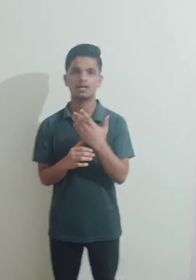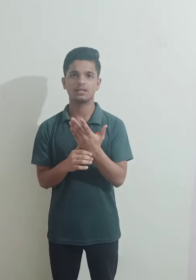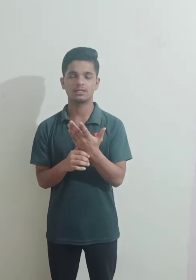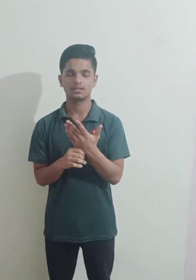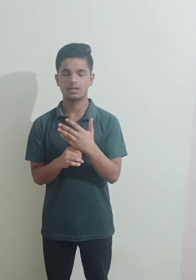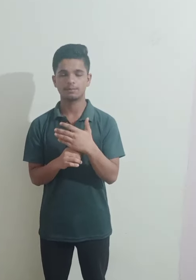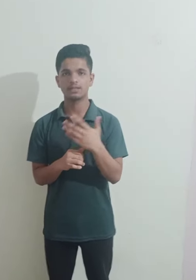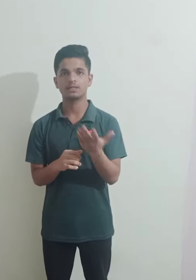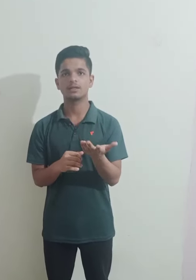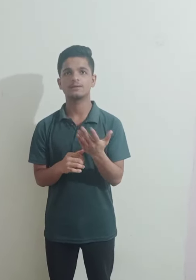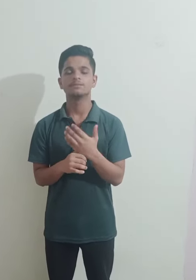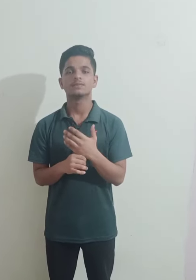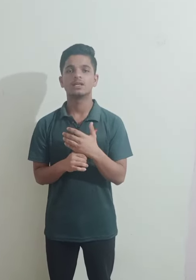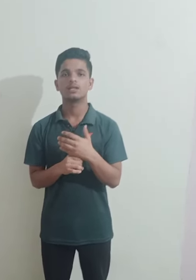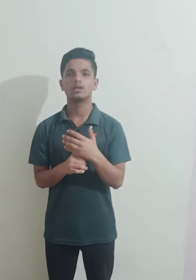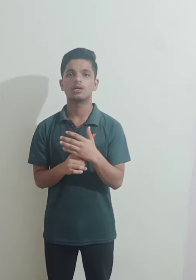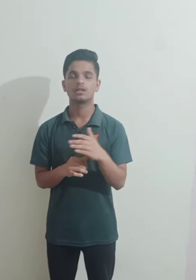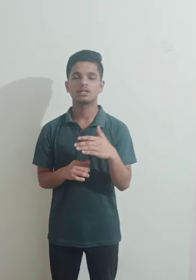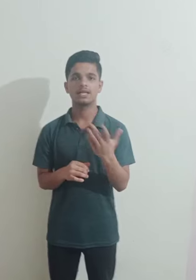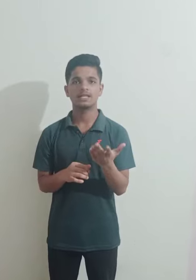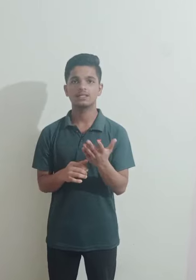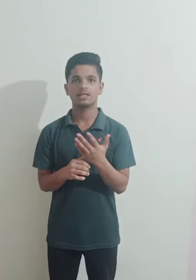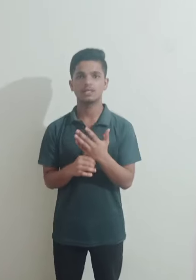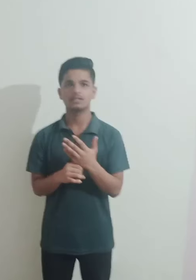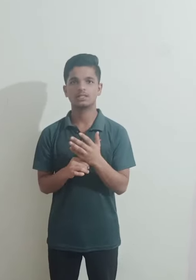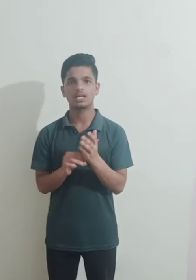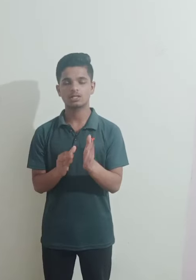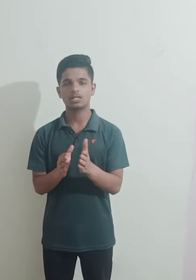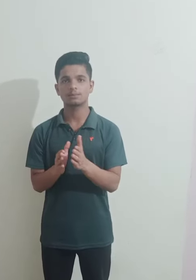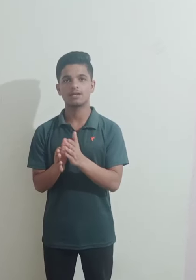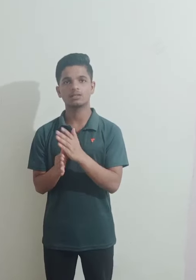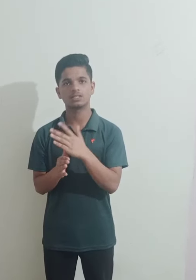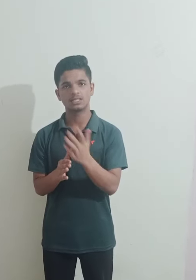after creating the dot class file on the disk, it is